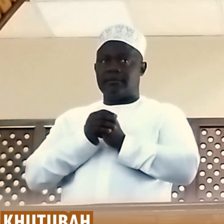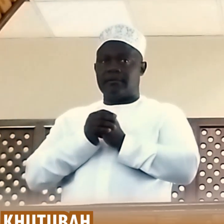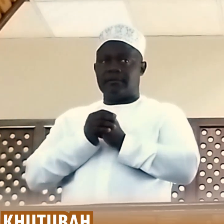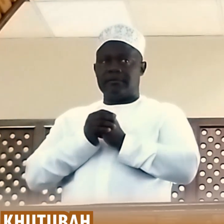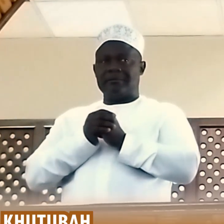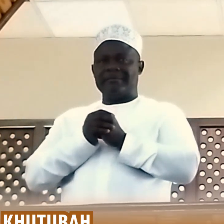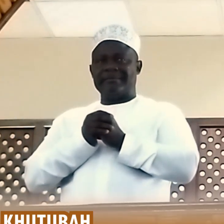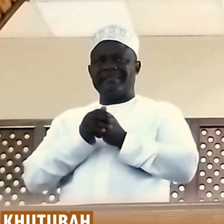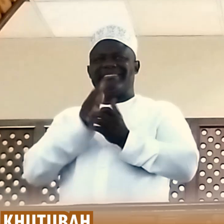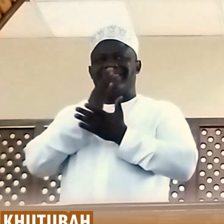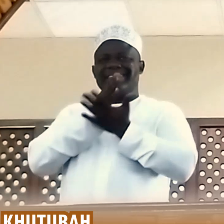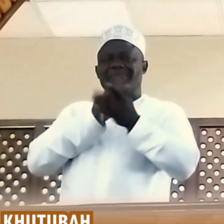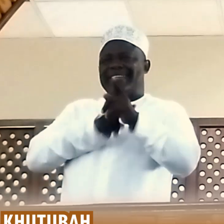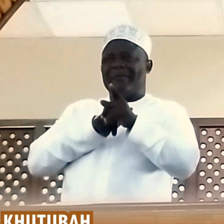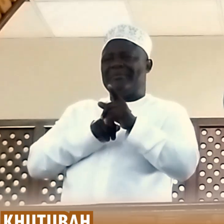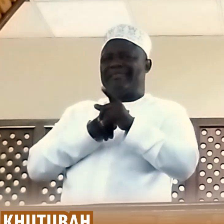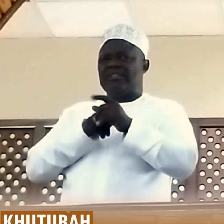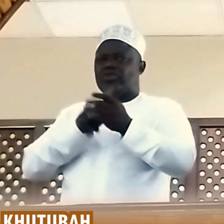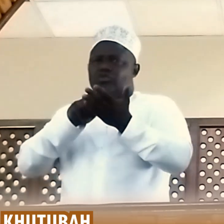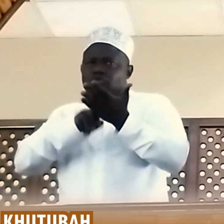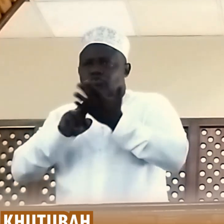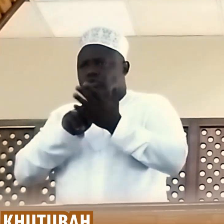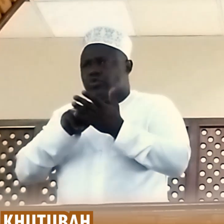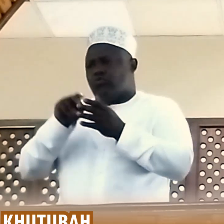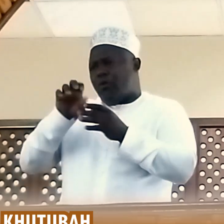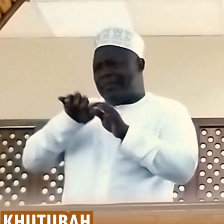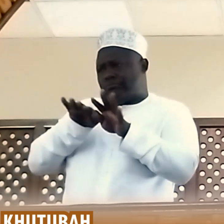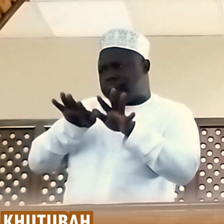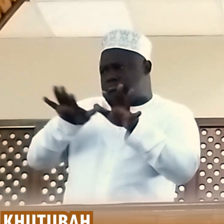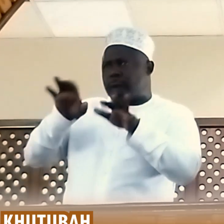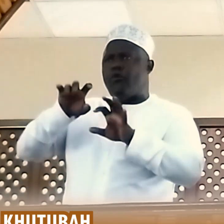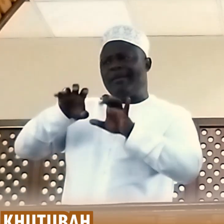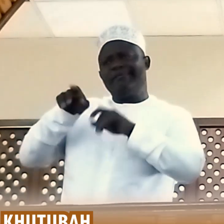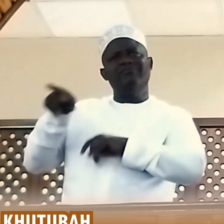kino oluusi kitambulira mu woofiisi,